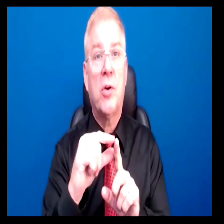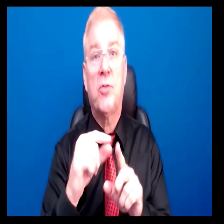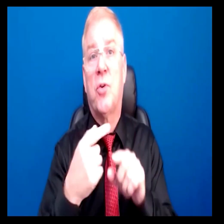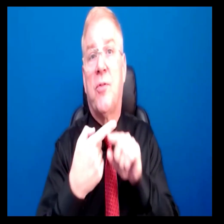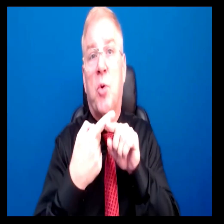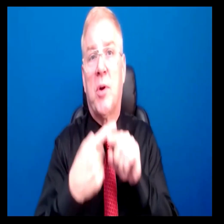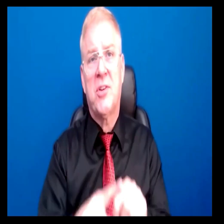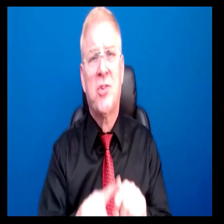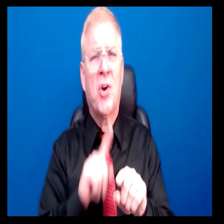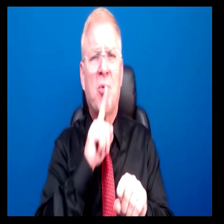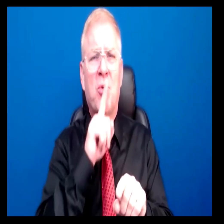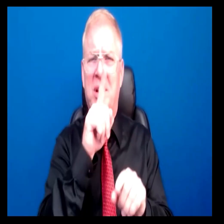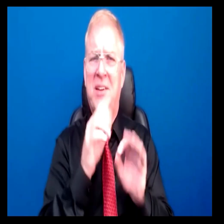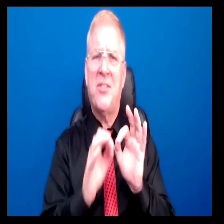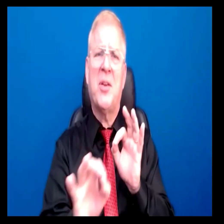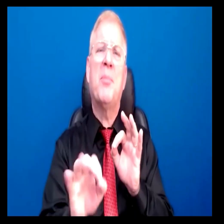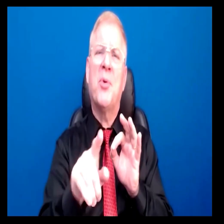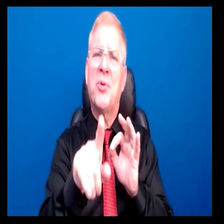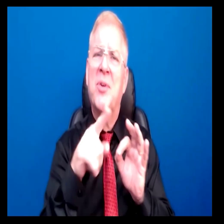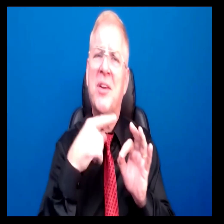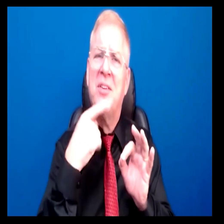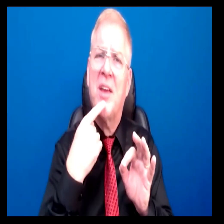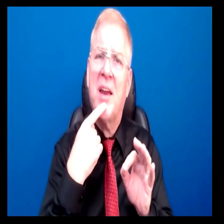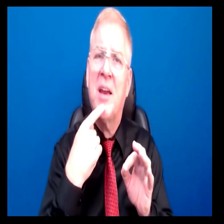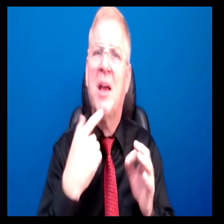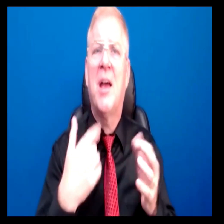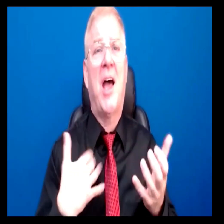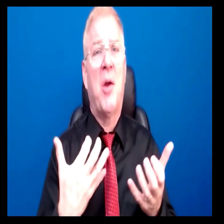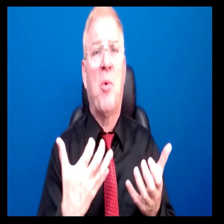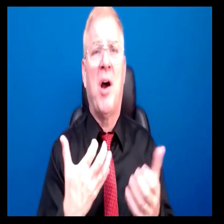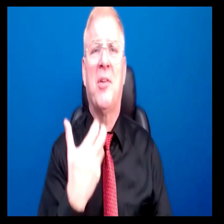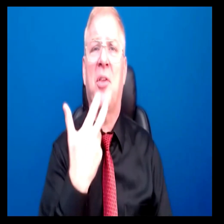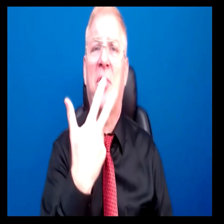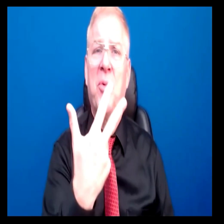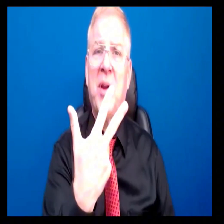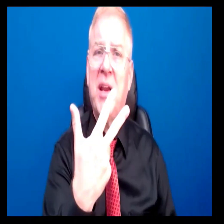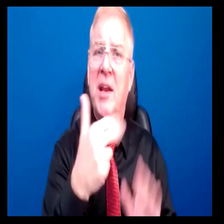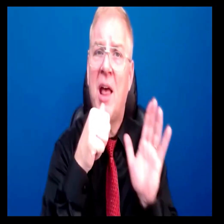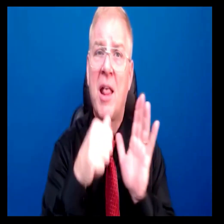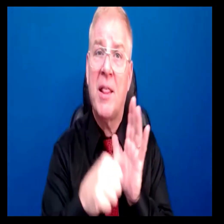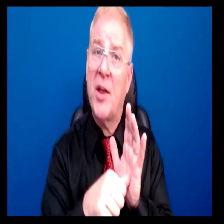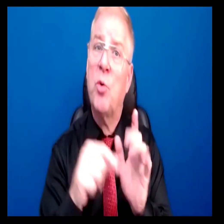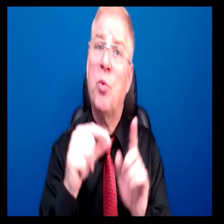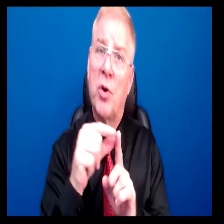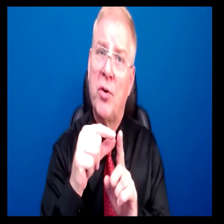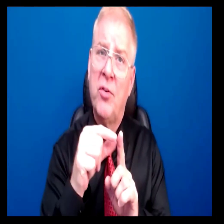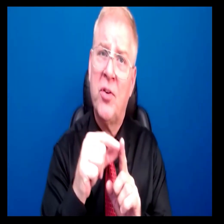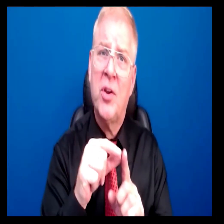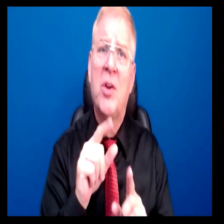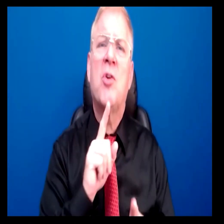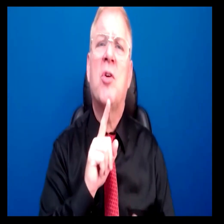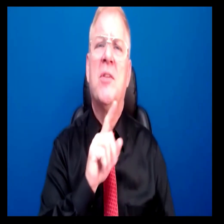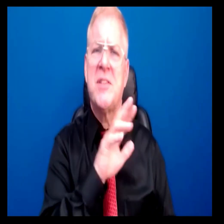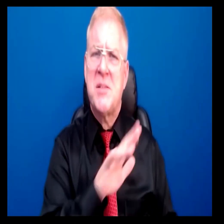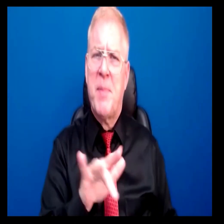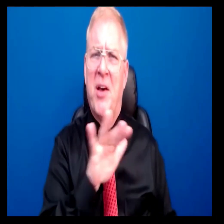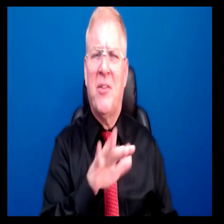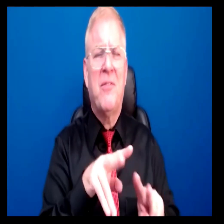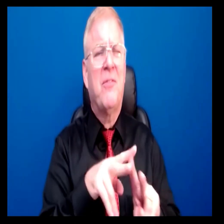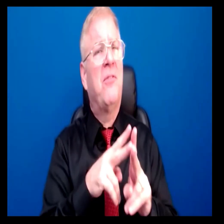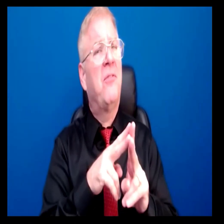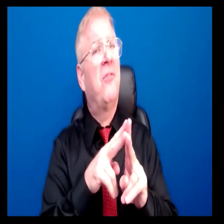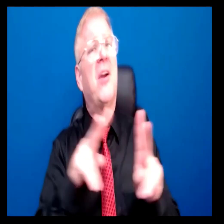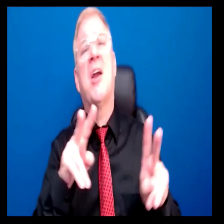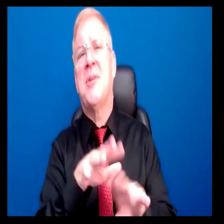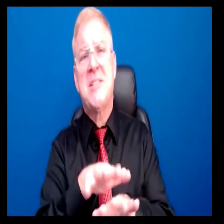each word. So if you want to start really simple, you can say, I want 3-letter words